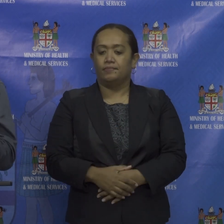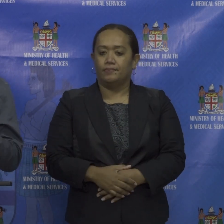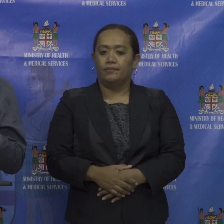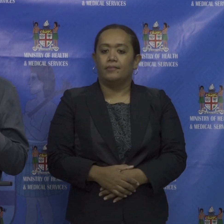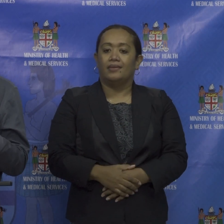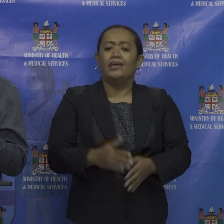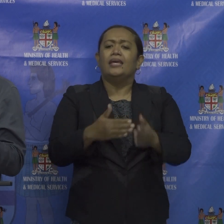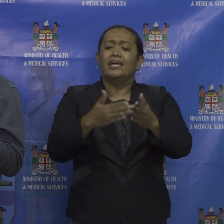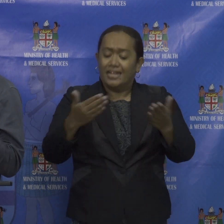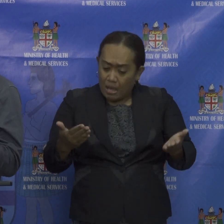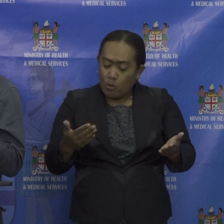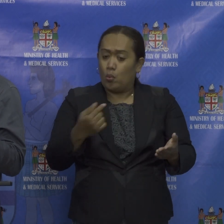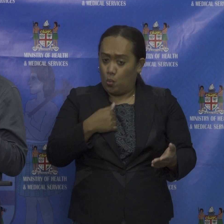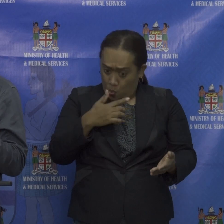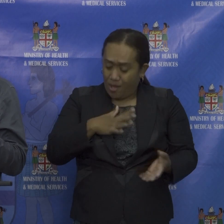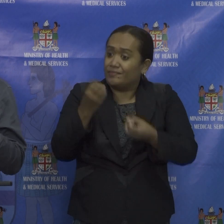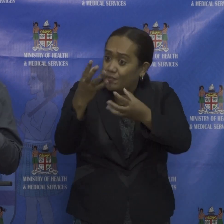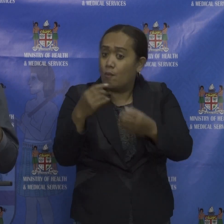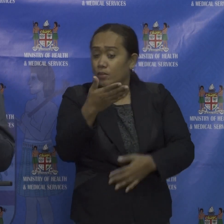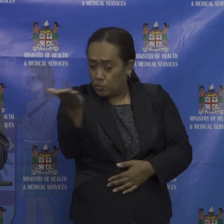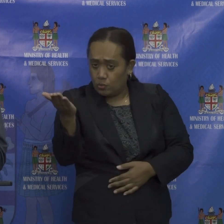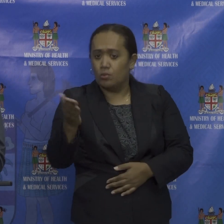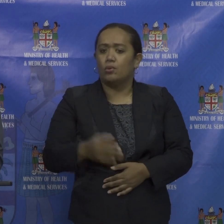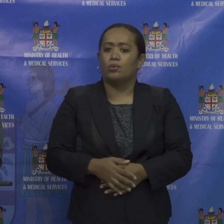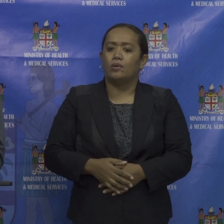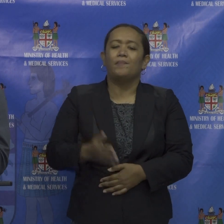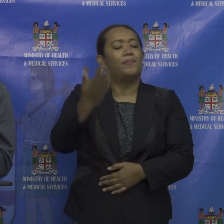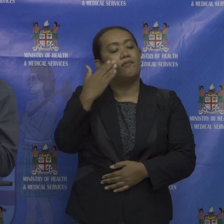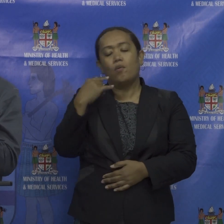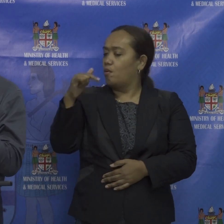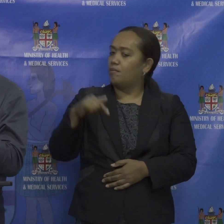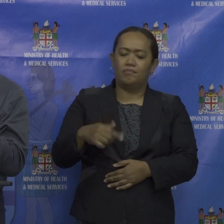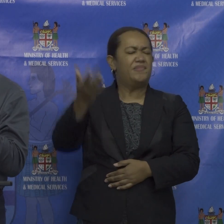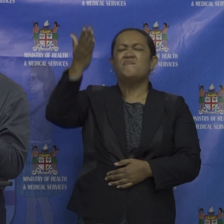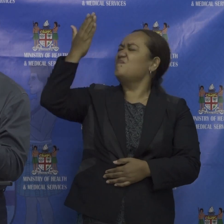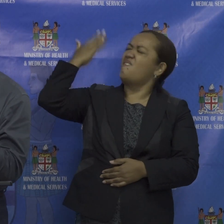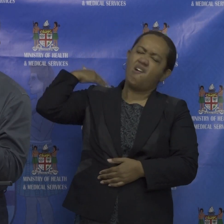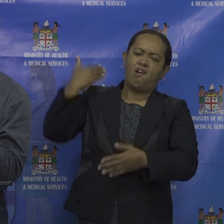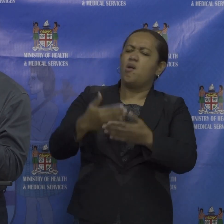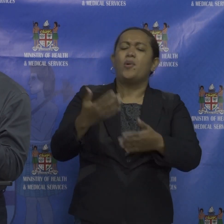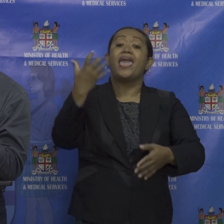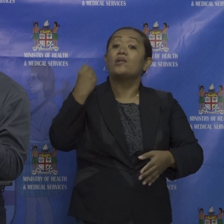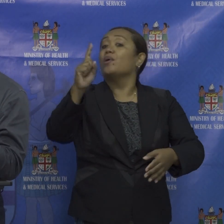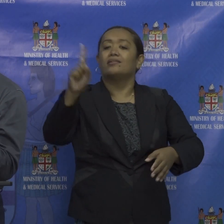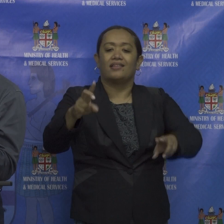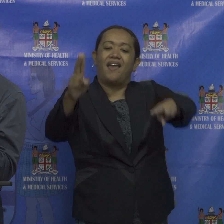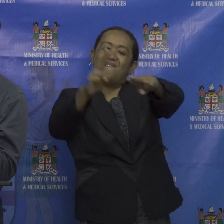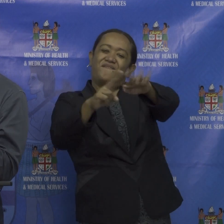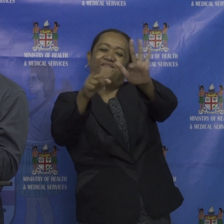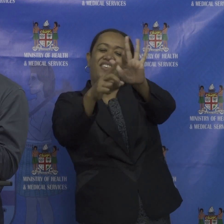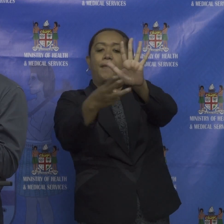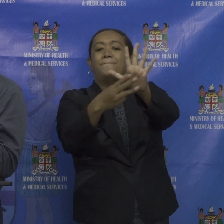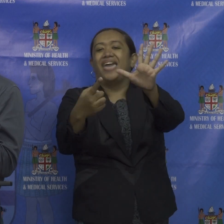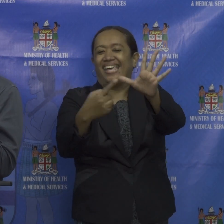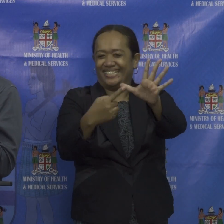At a granular detail, as I mentioned to you, before this, we had this thing called FIMET. We have